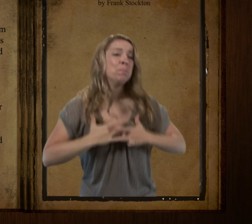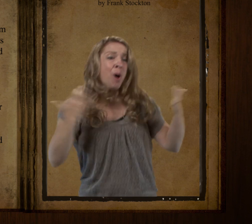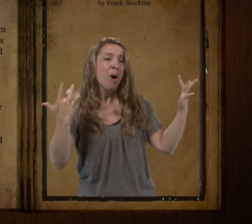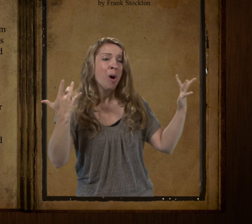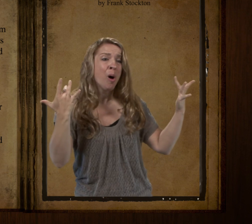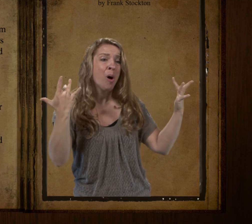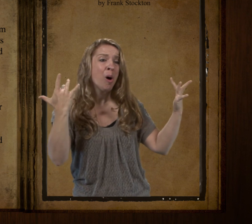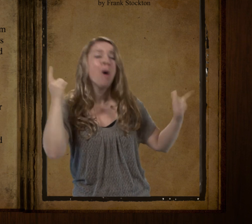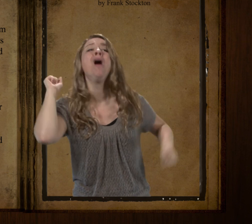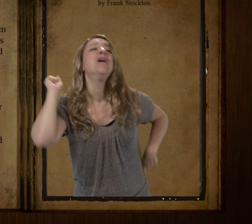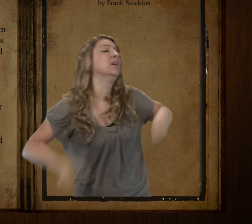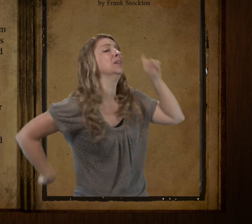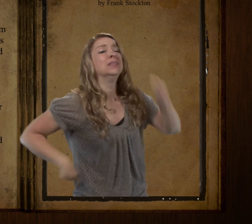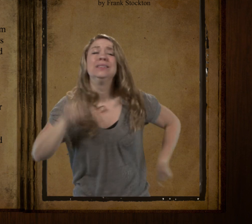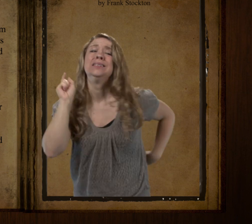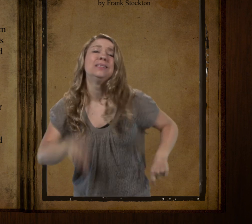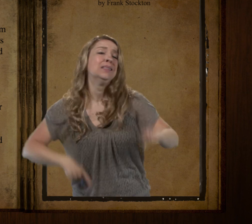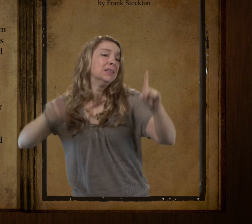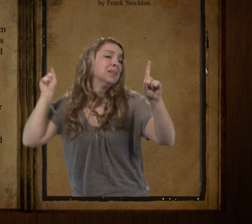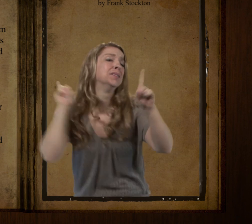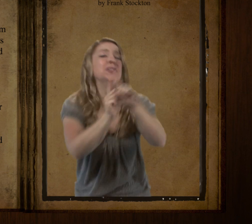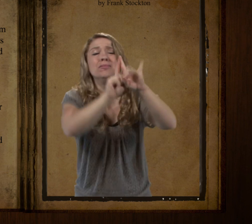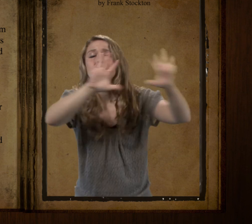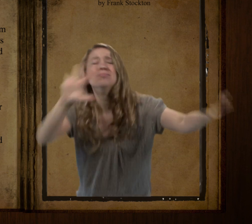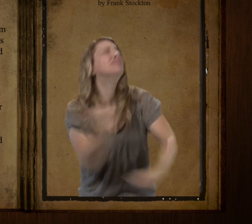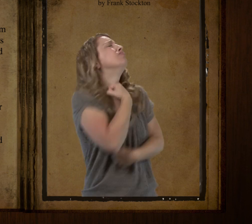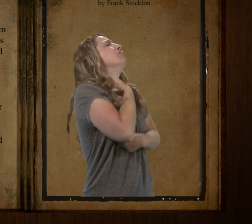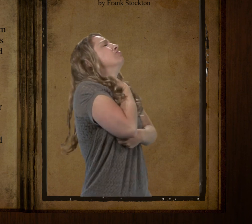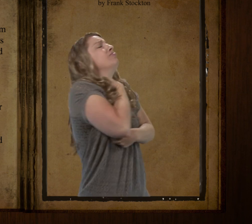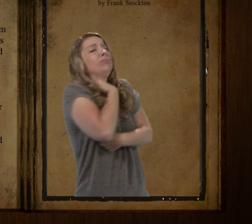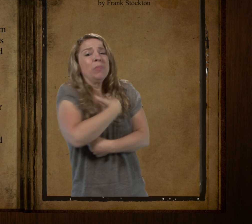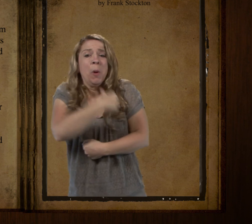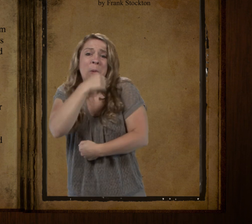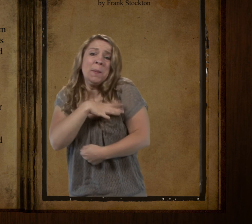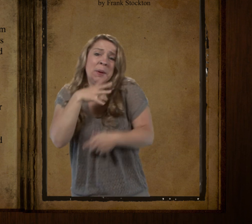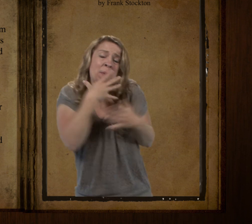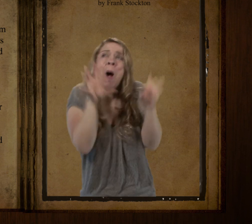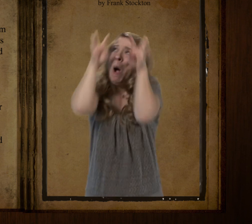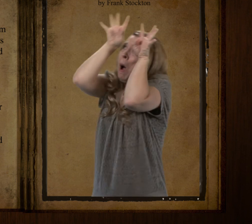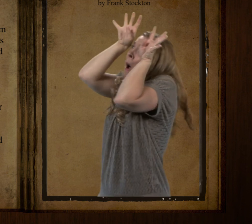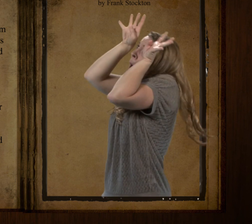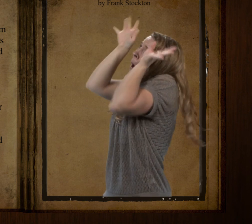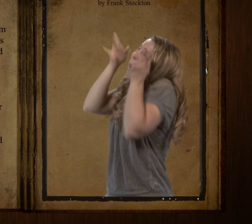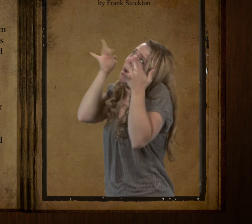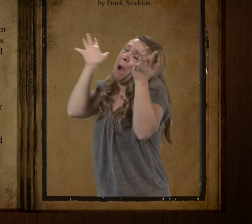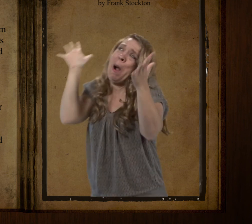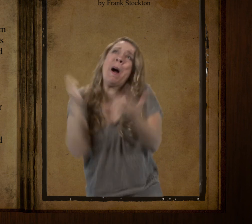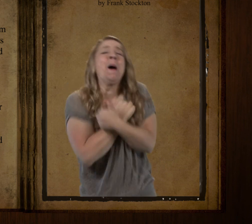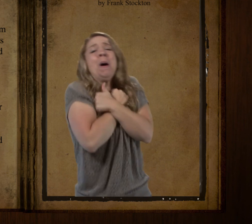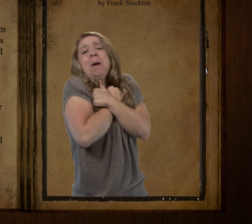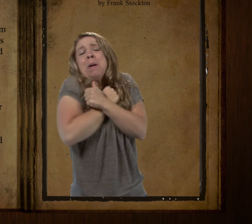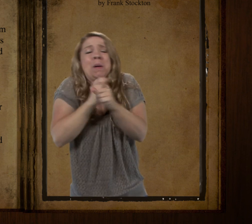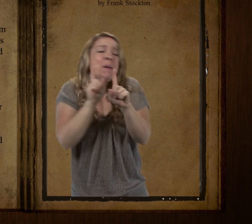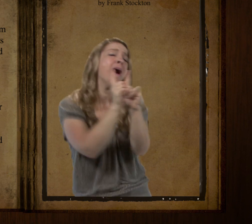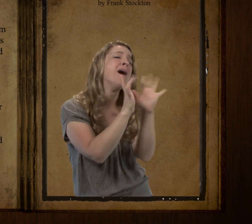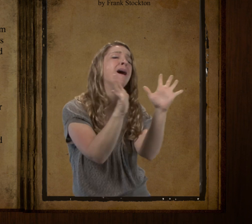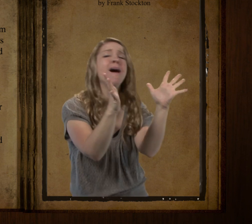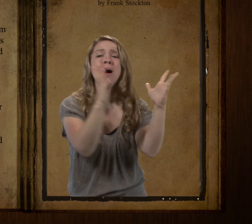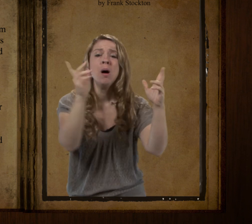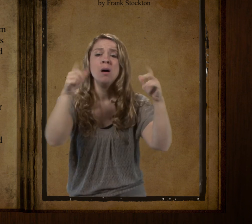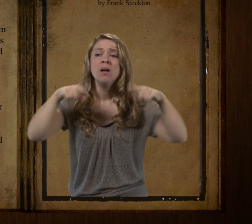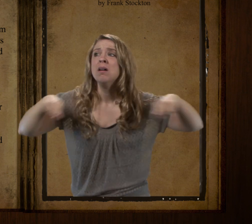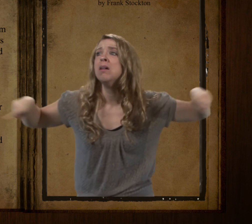lady? How her soul had burned in agony when she had seen him rush to meet that woman,